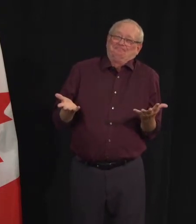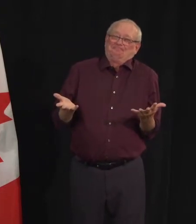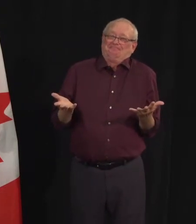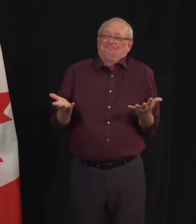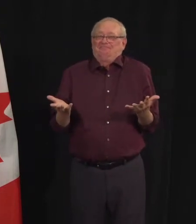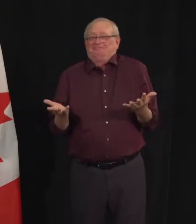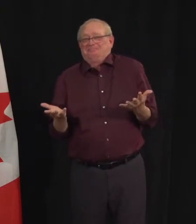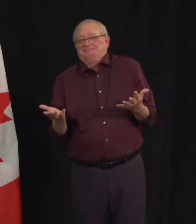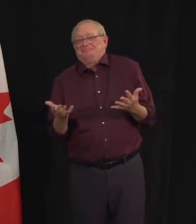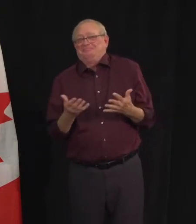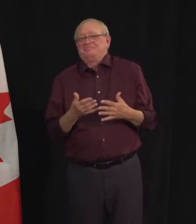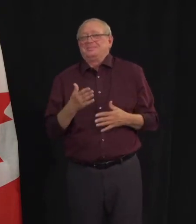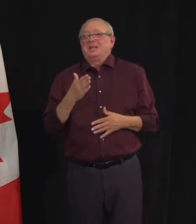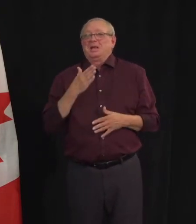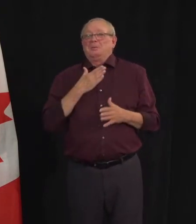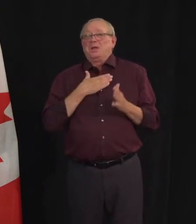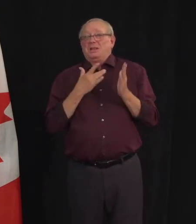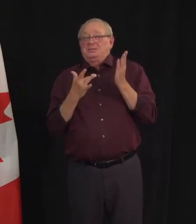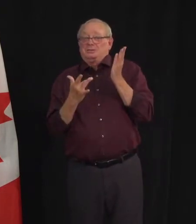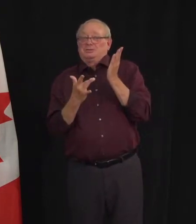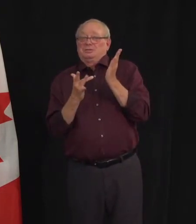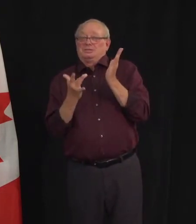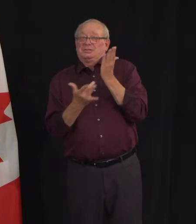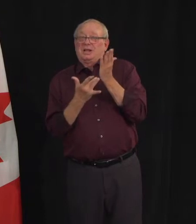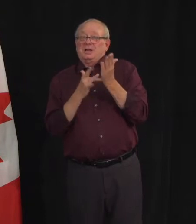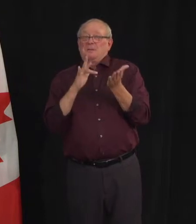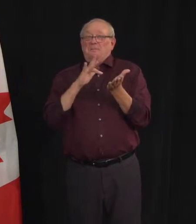technical kind, appropriate.